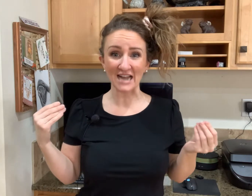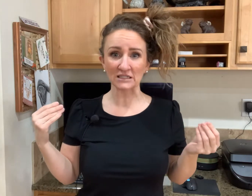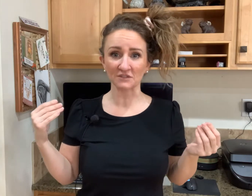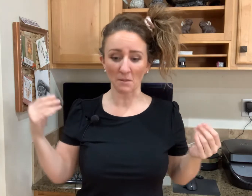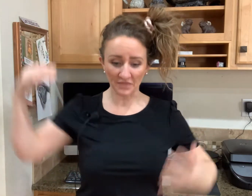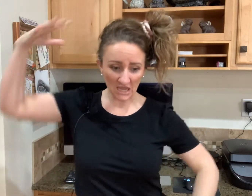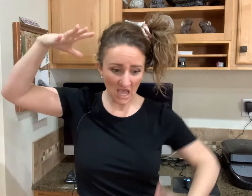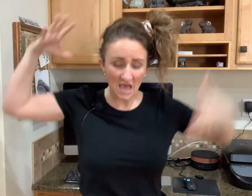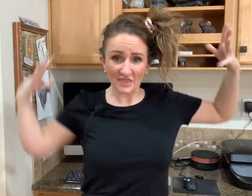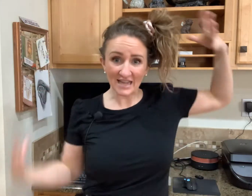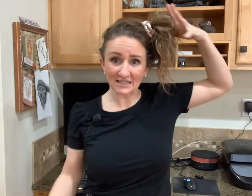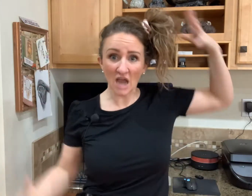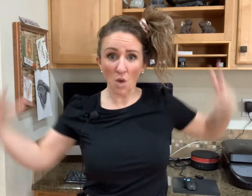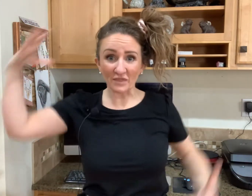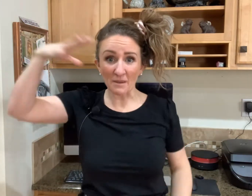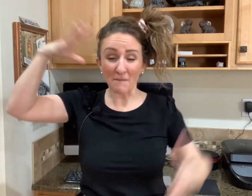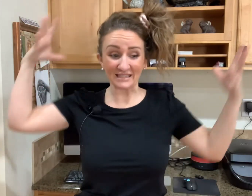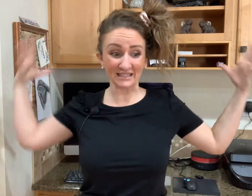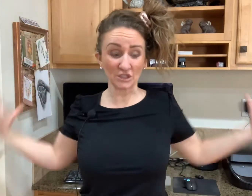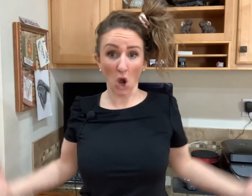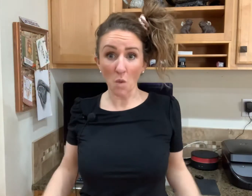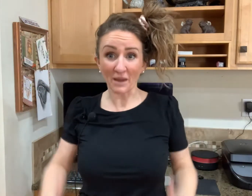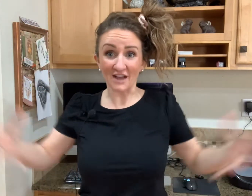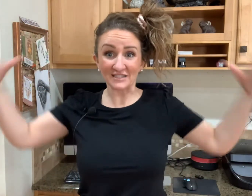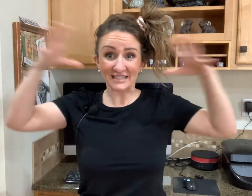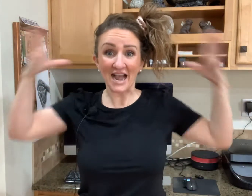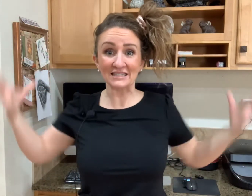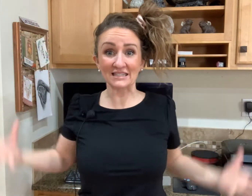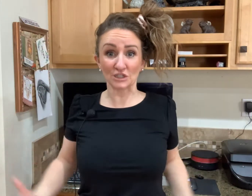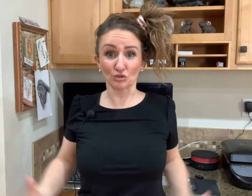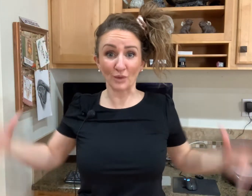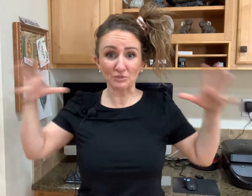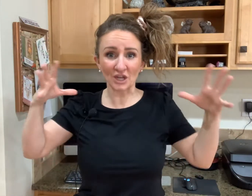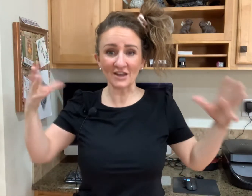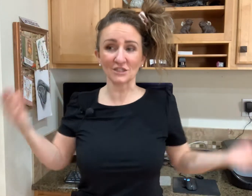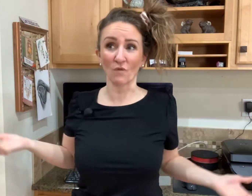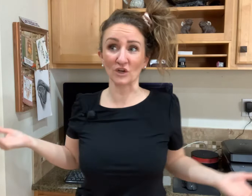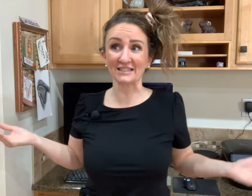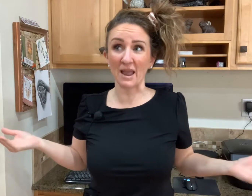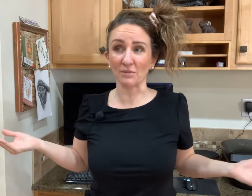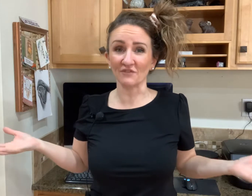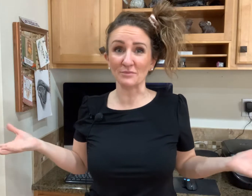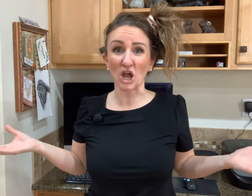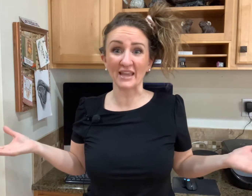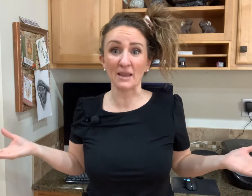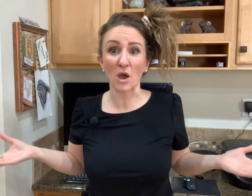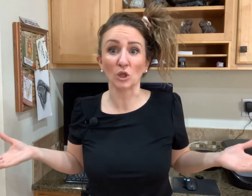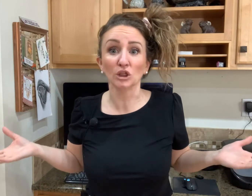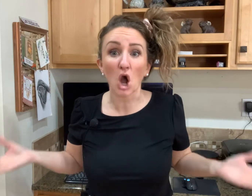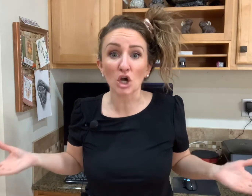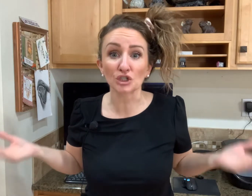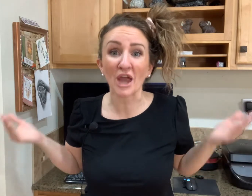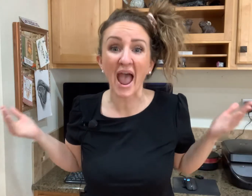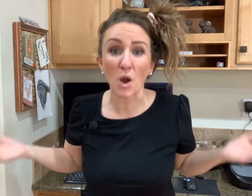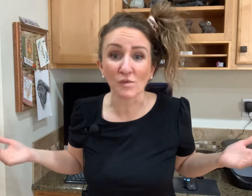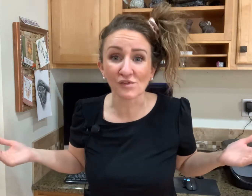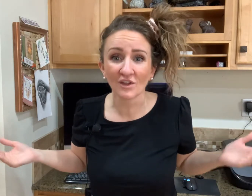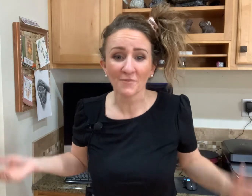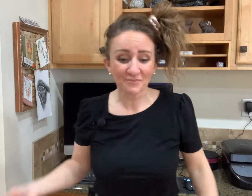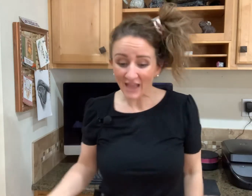of something that is not within my scope of size description, so for example, if I'm talking about a large house,